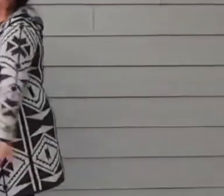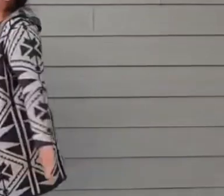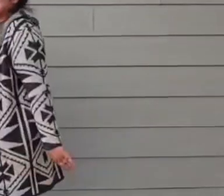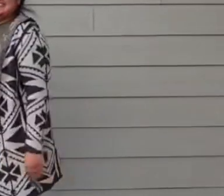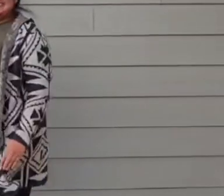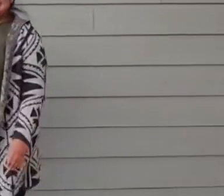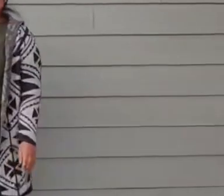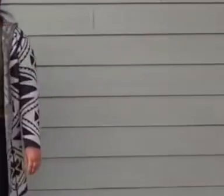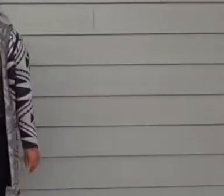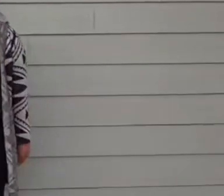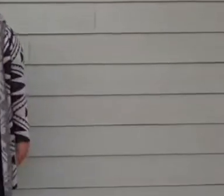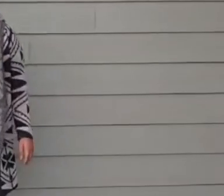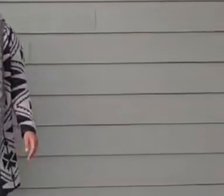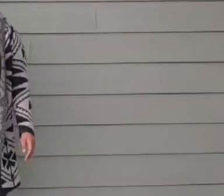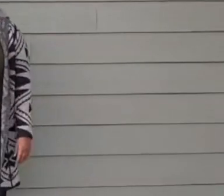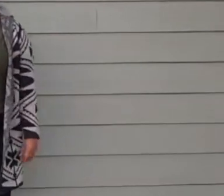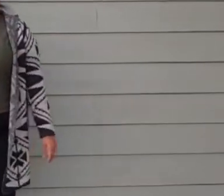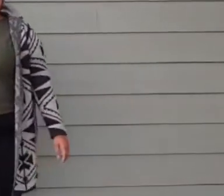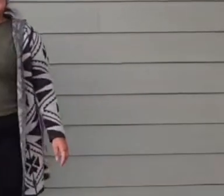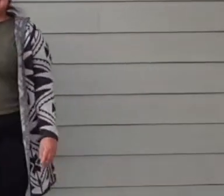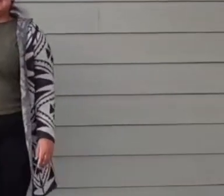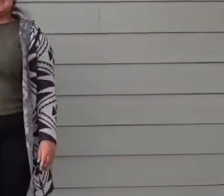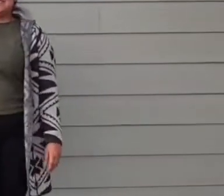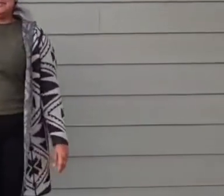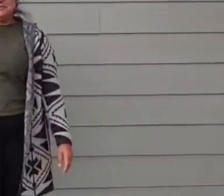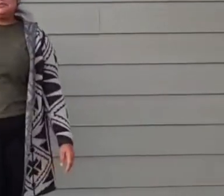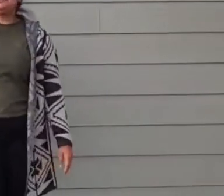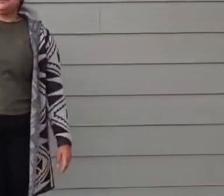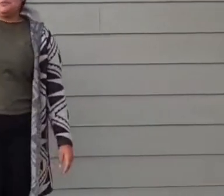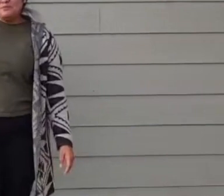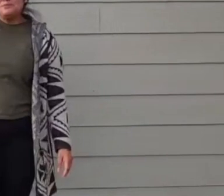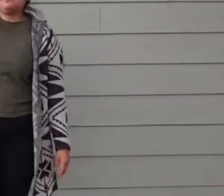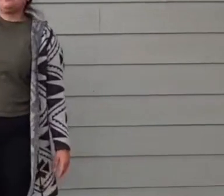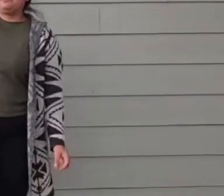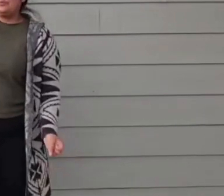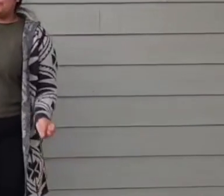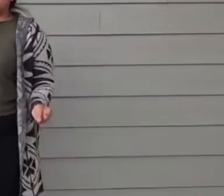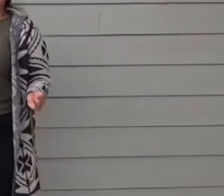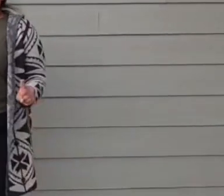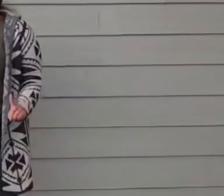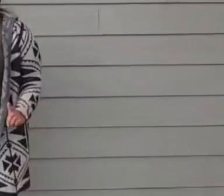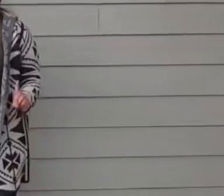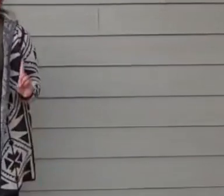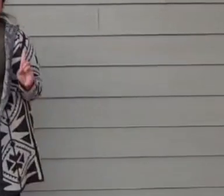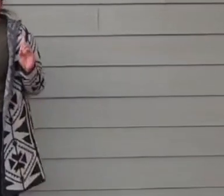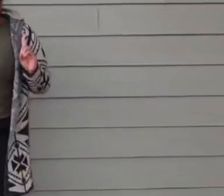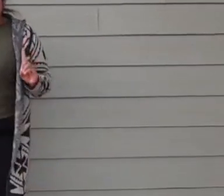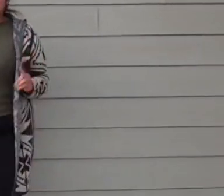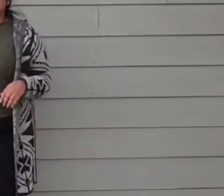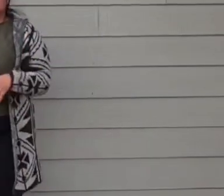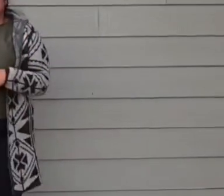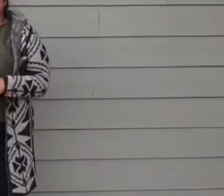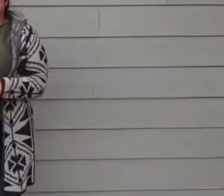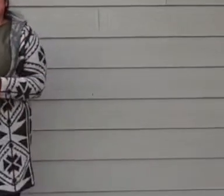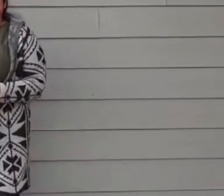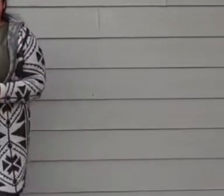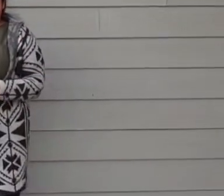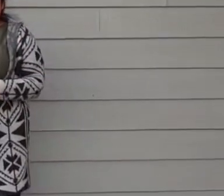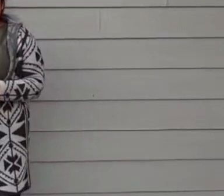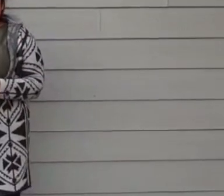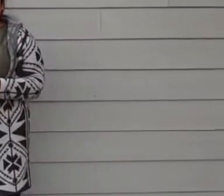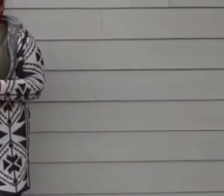Yay! And we need volunteers in the cafe, welcome center, youth ministry. If